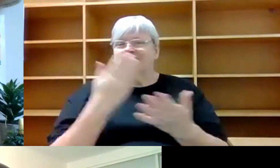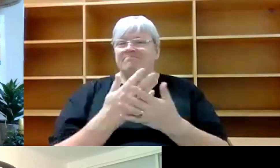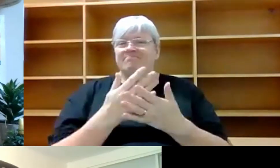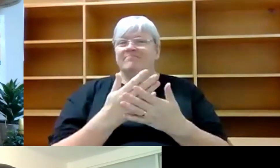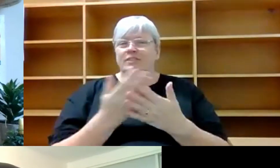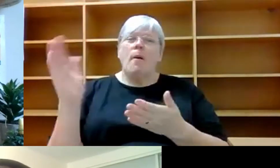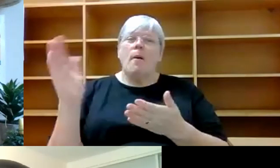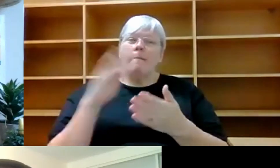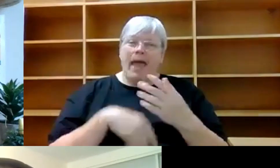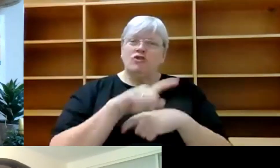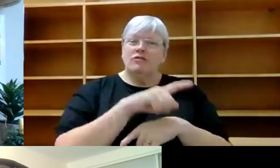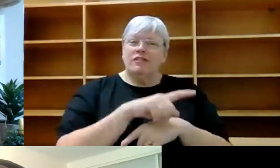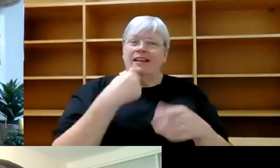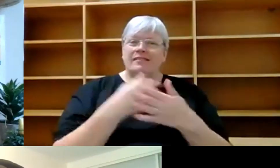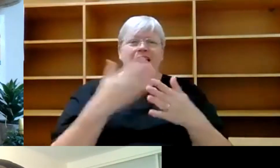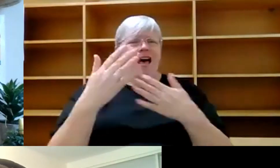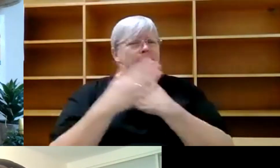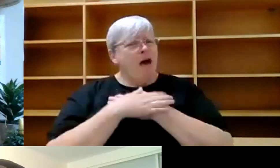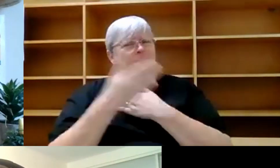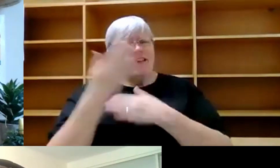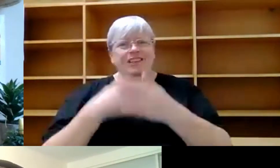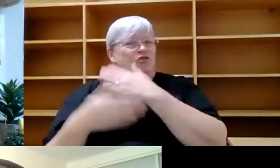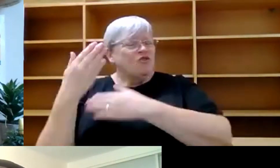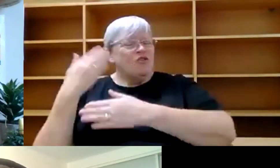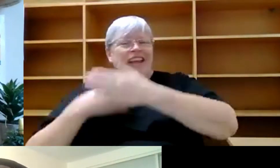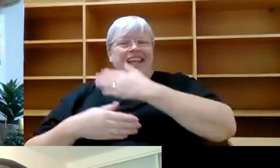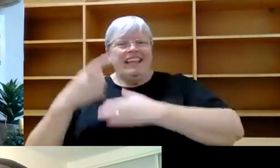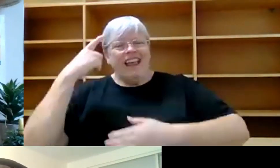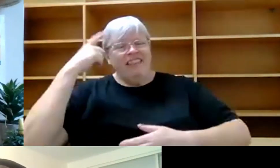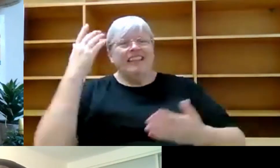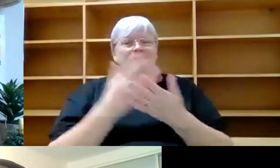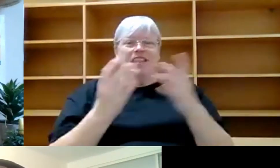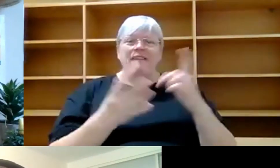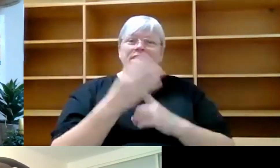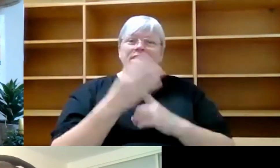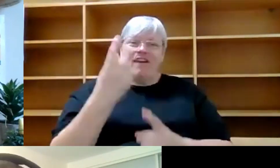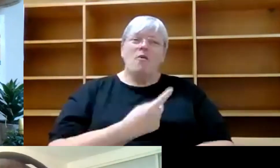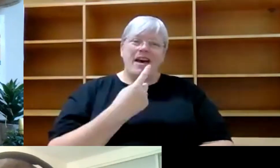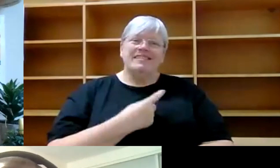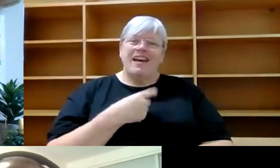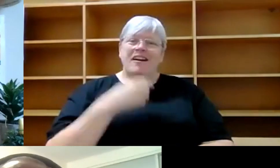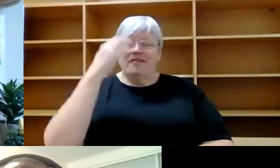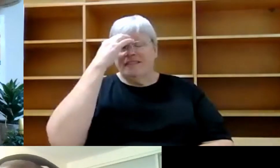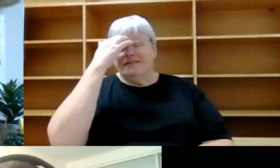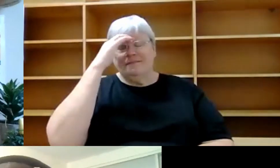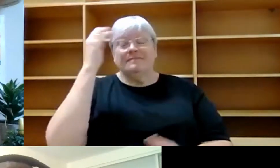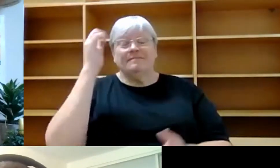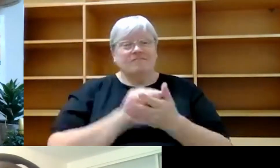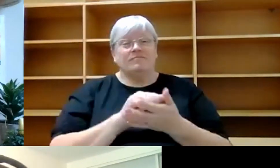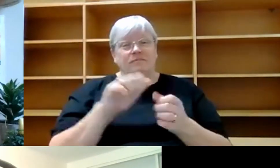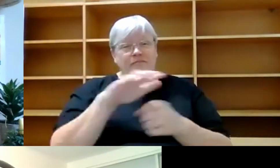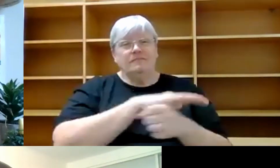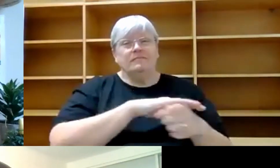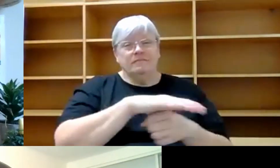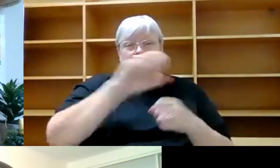to because I do love my history. And I think I found myself a comfortable space where I can develop